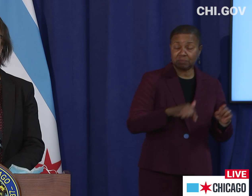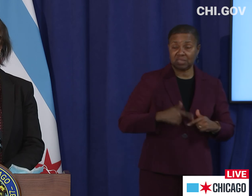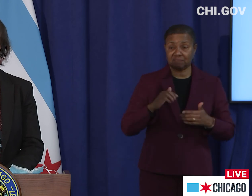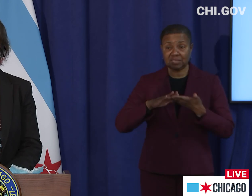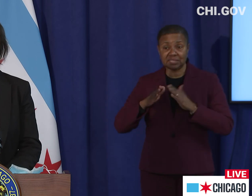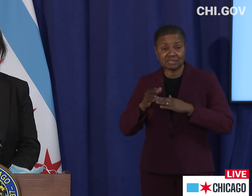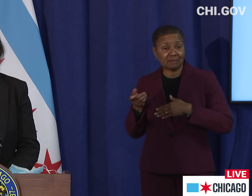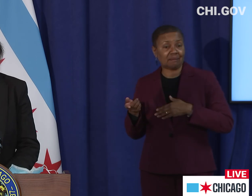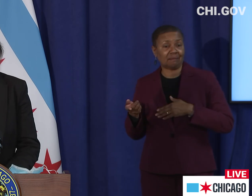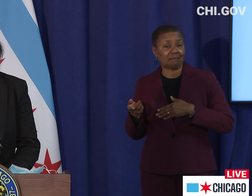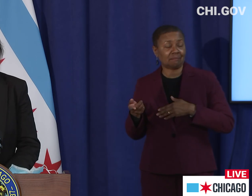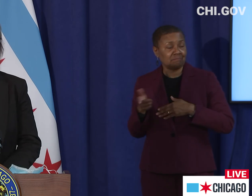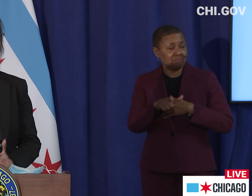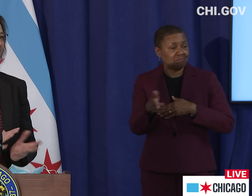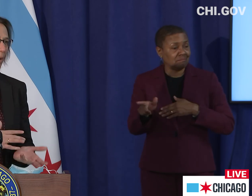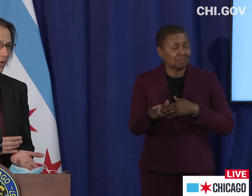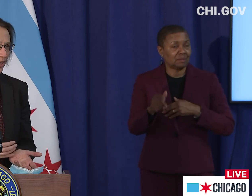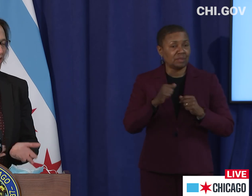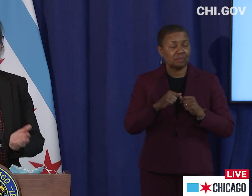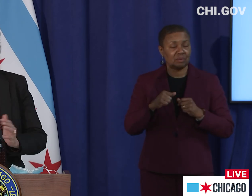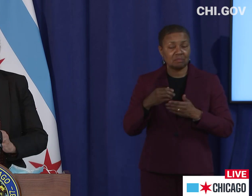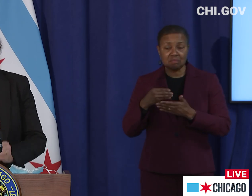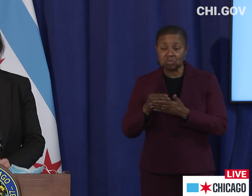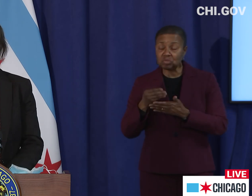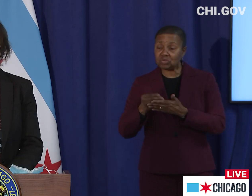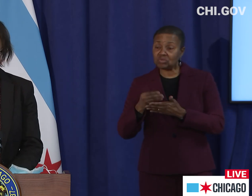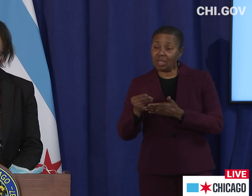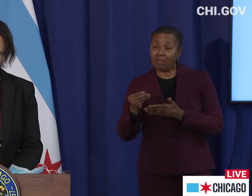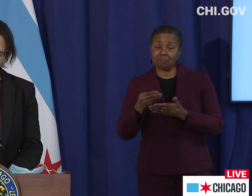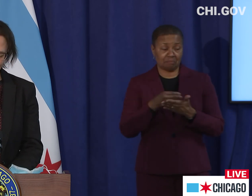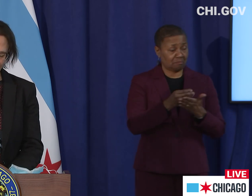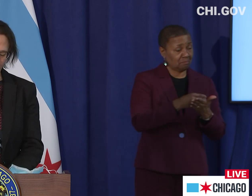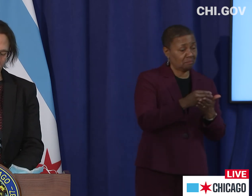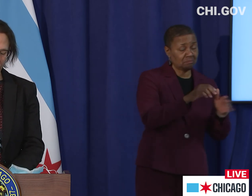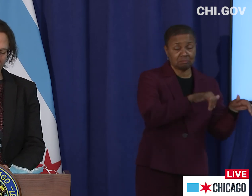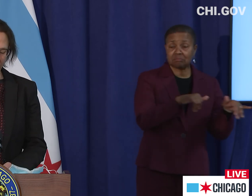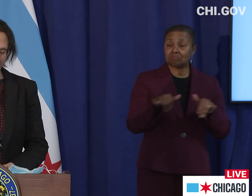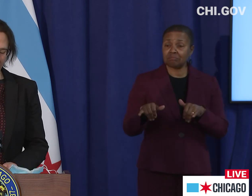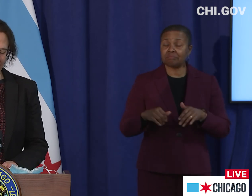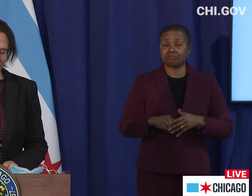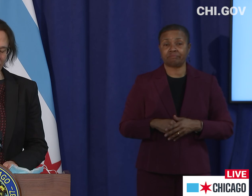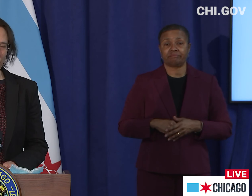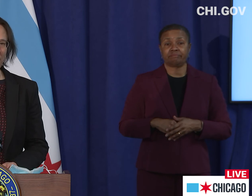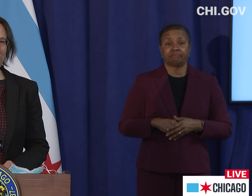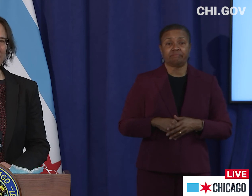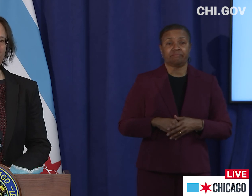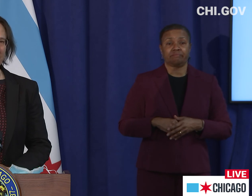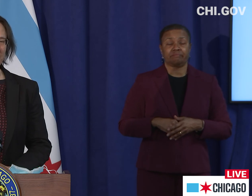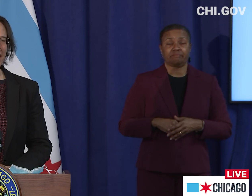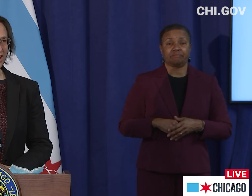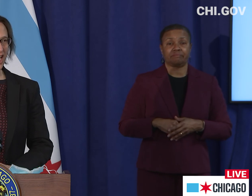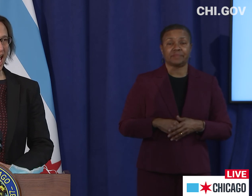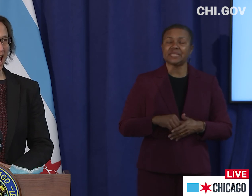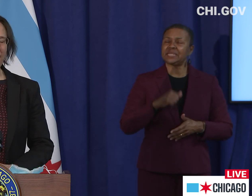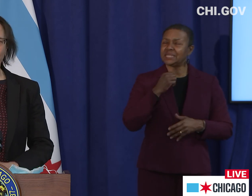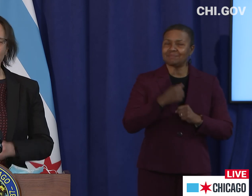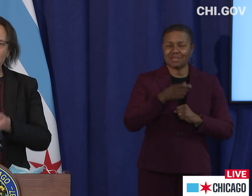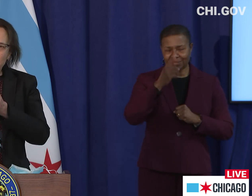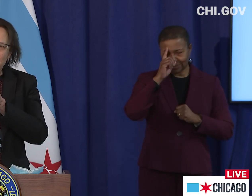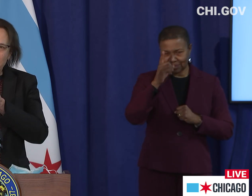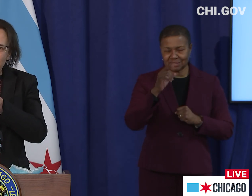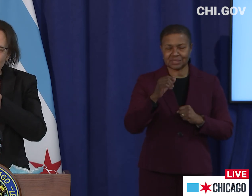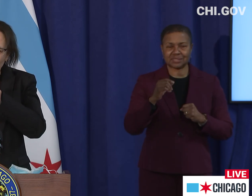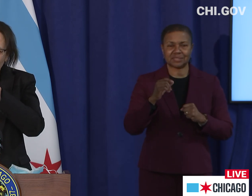city and vice versa. People shop in the city and the suburbs, et cetera. And so it didn't really make much sense to